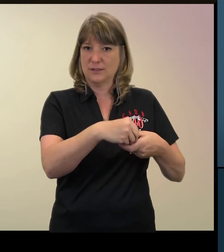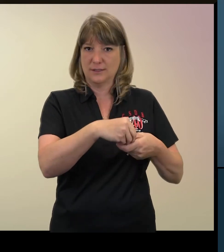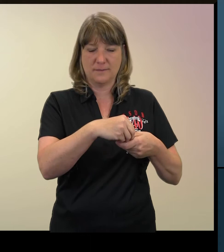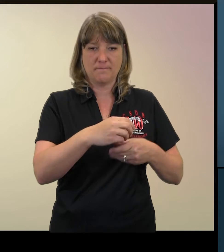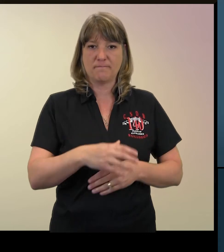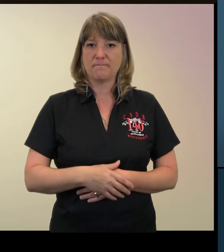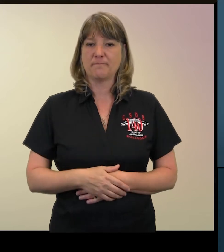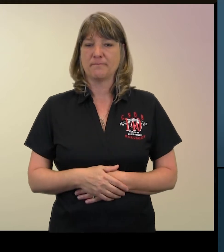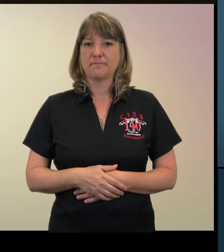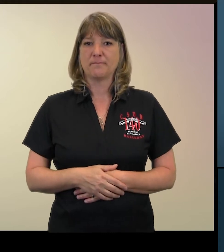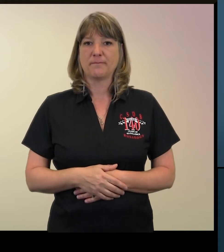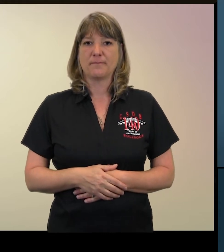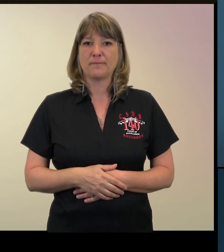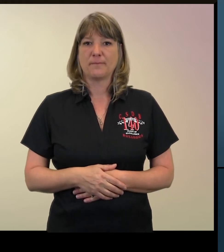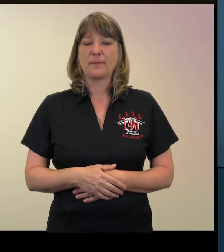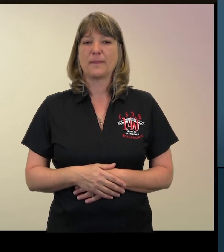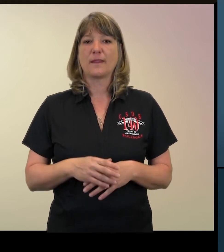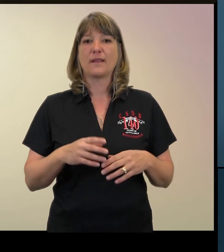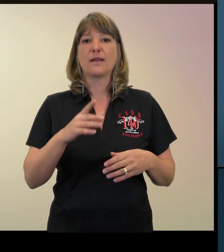diagnosing autism.